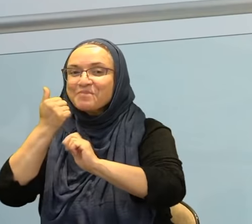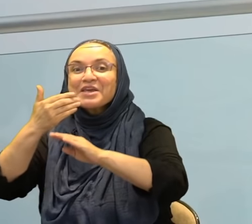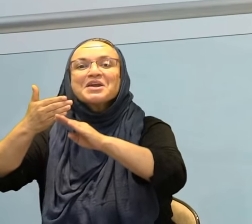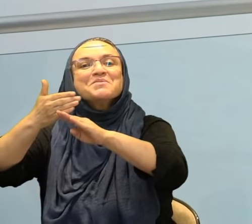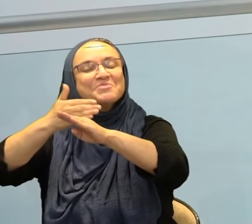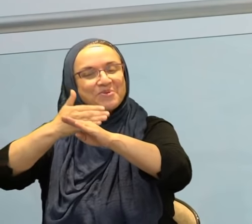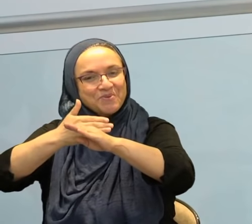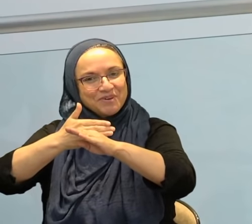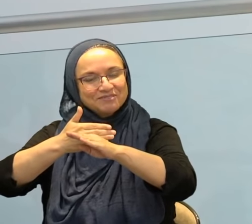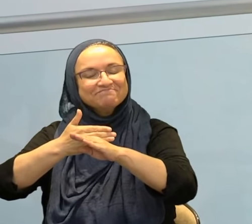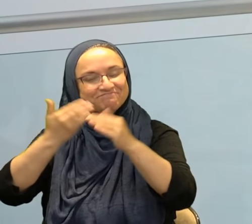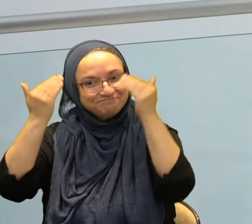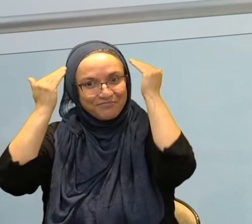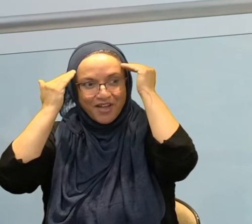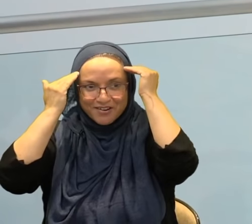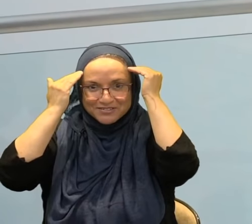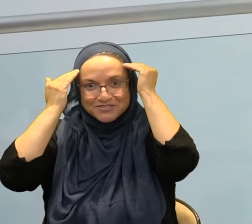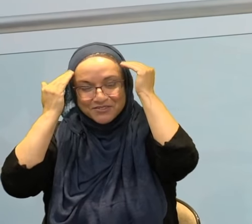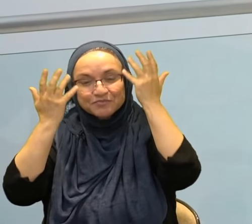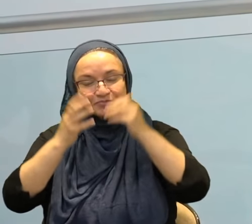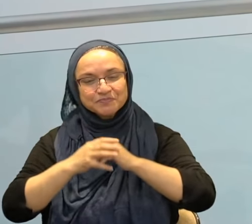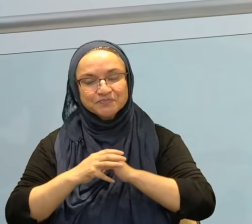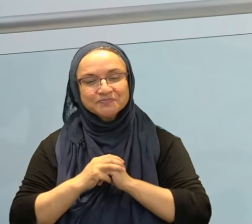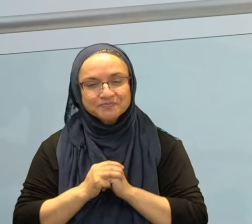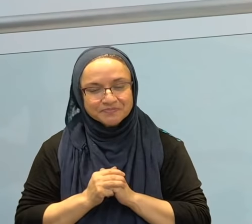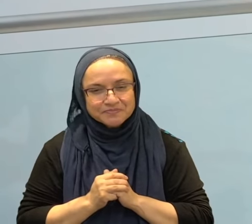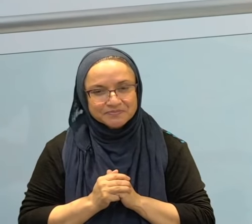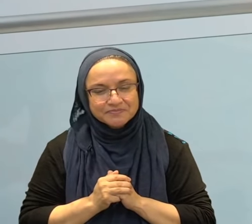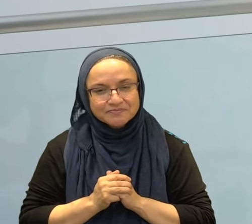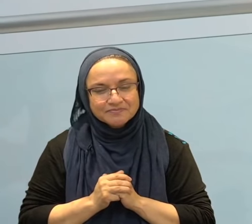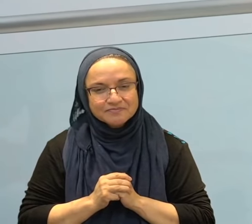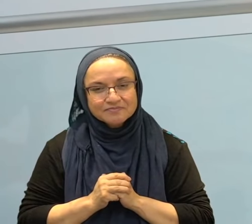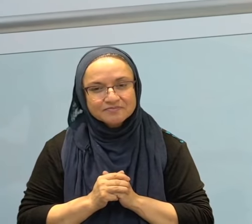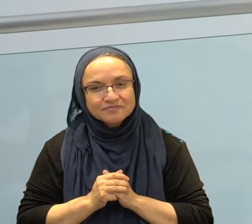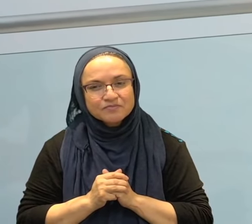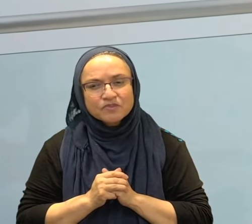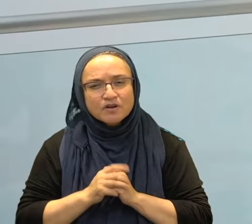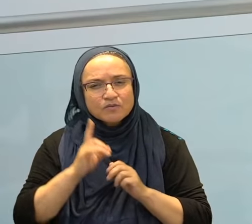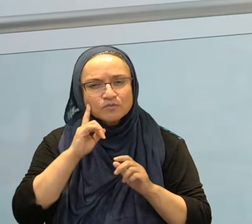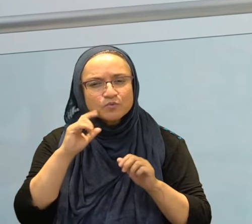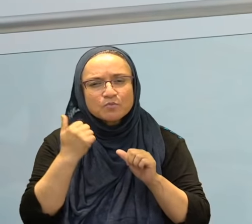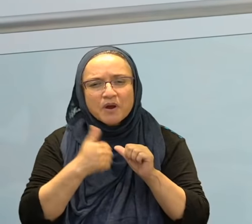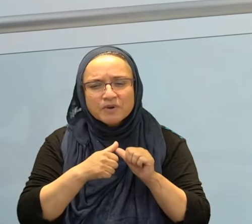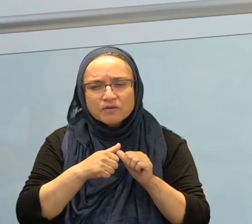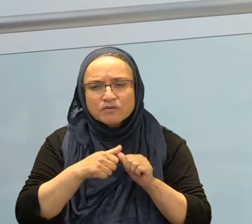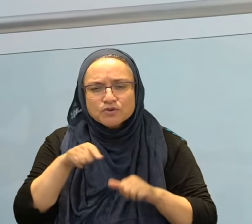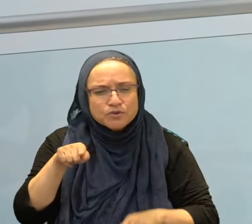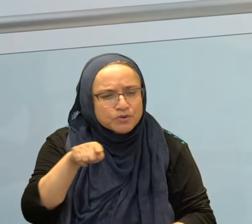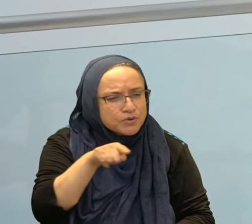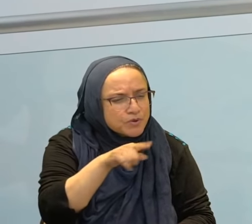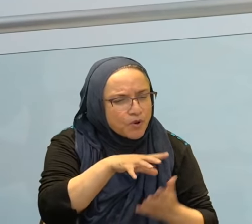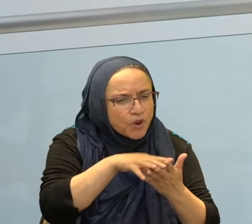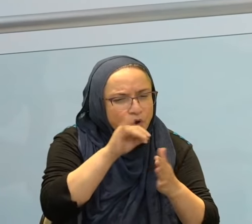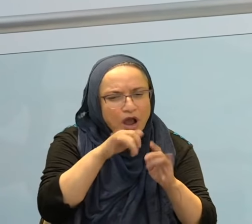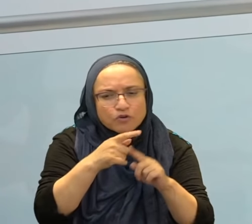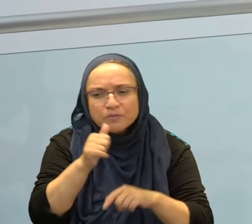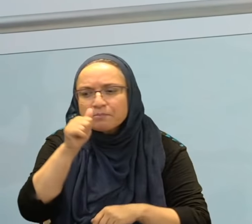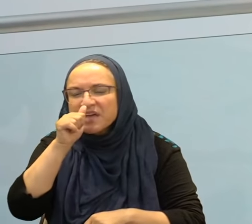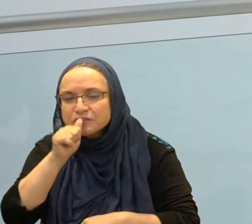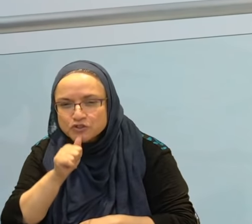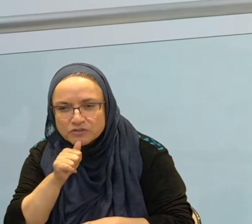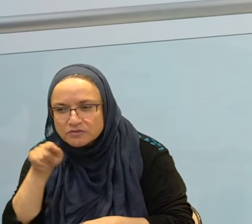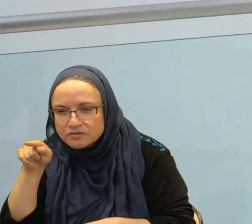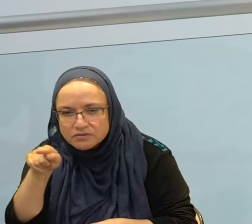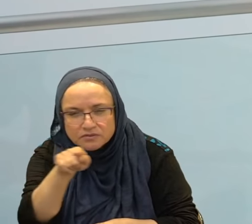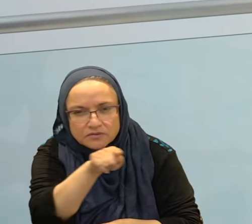only at the first strike. It's that there is a unique patience at the first strike that if you seize that moment and you respond